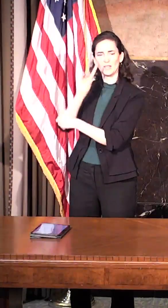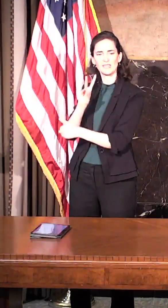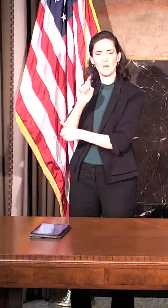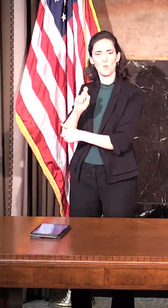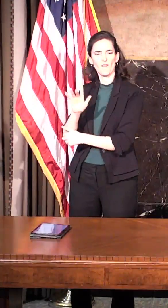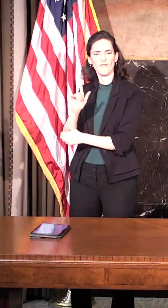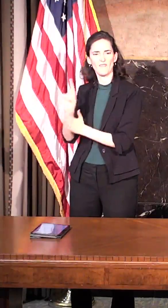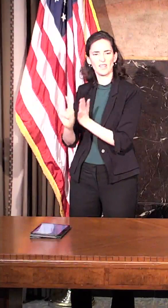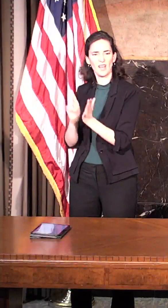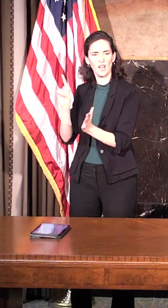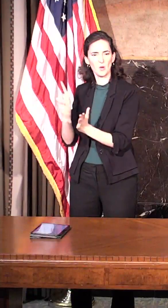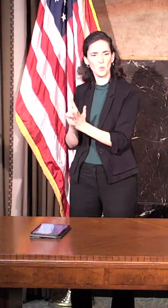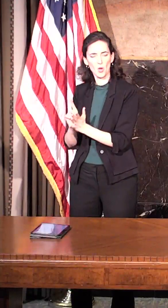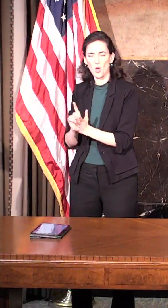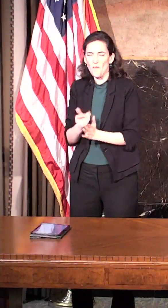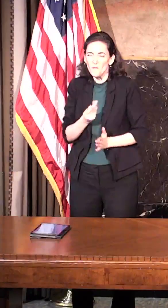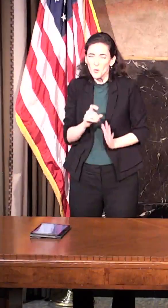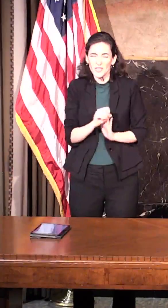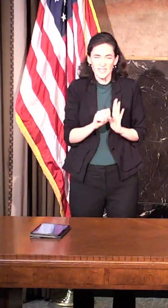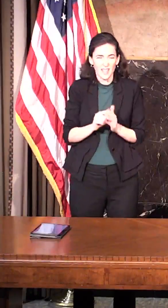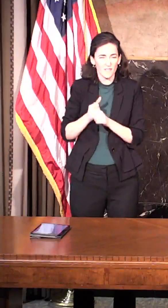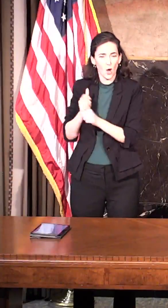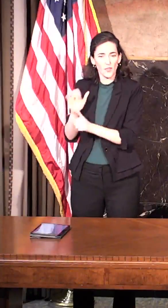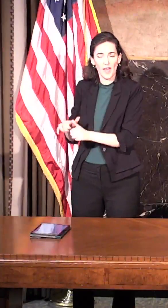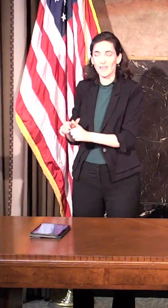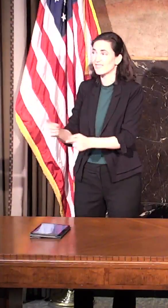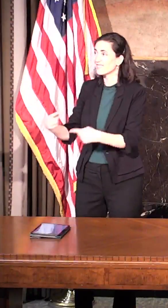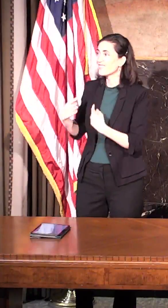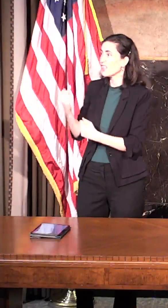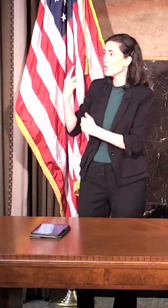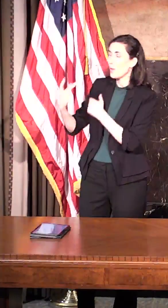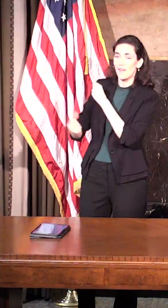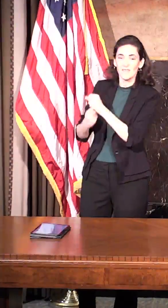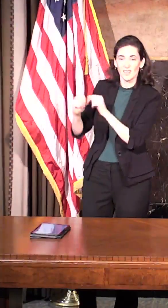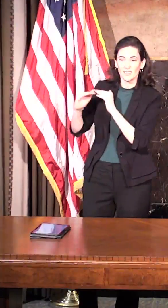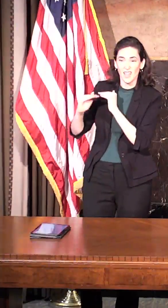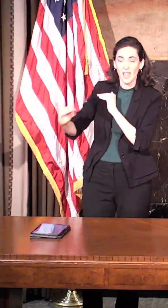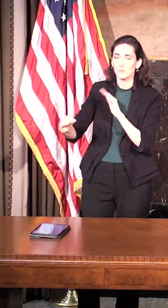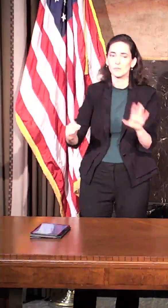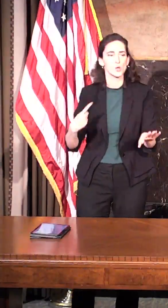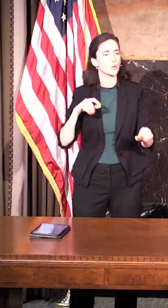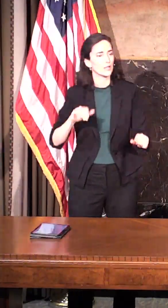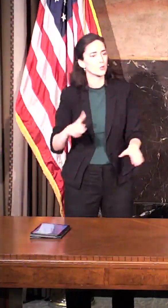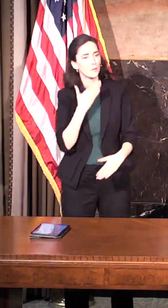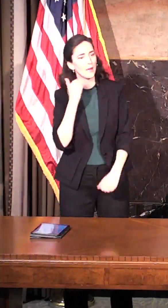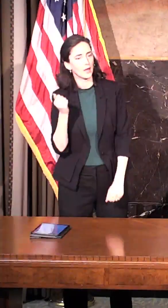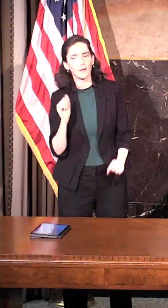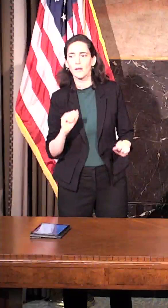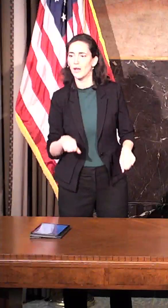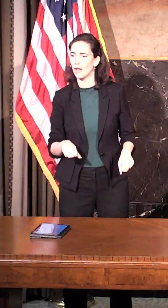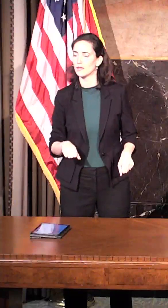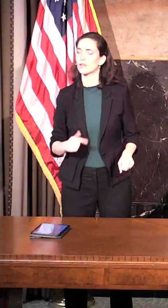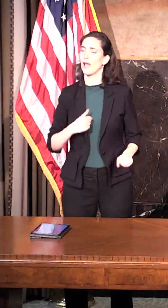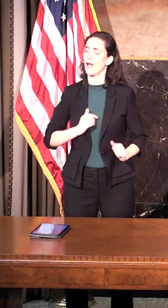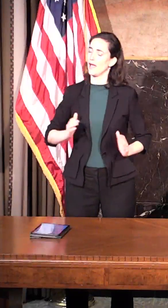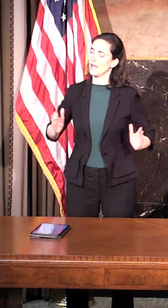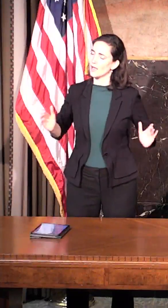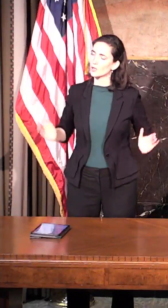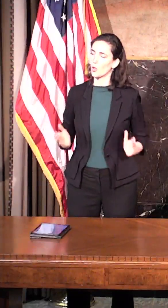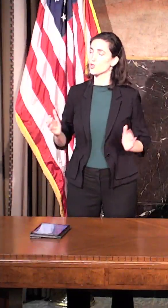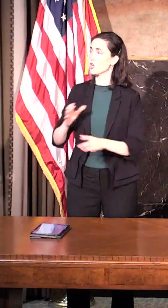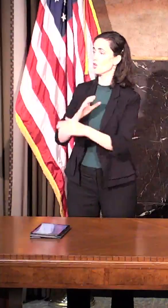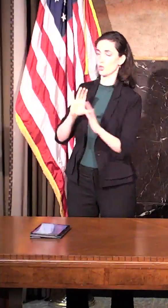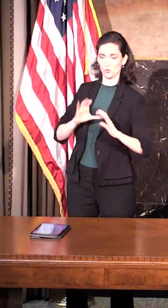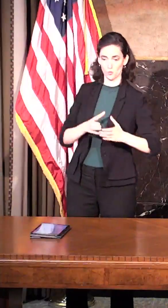$7.25 an hour 12 years later. We can do better than that, and I'm encouraging our